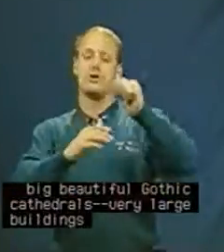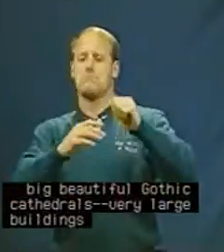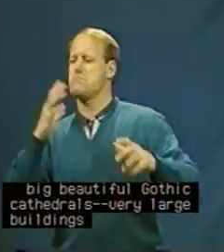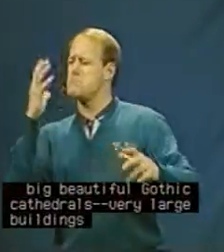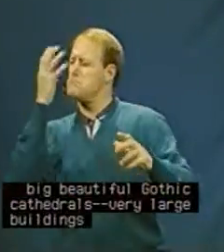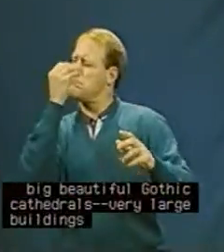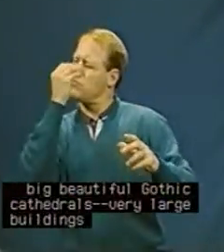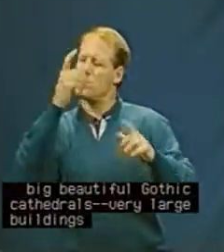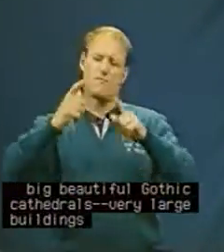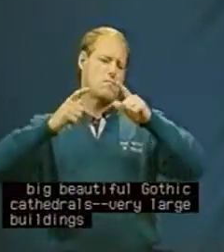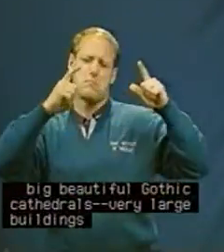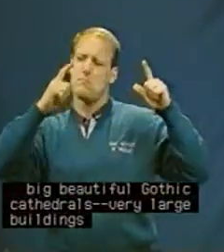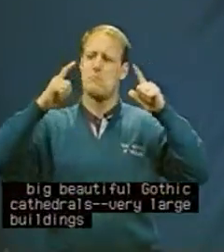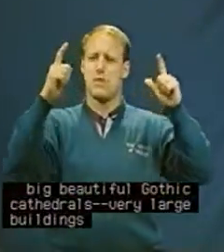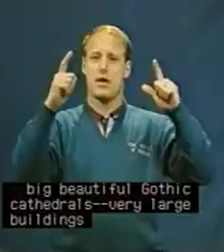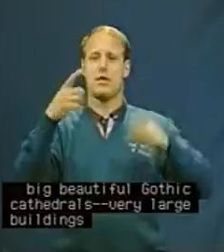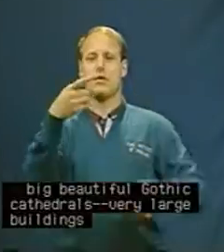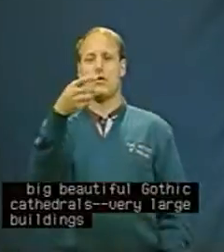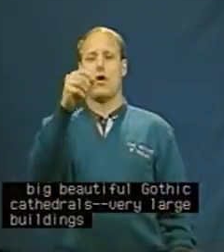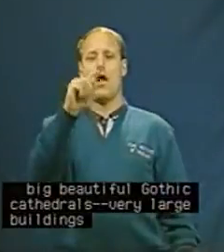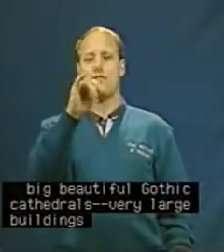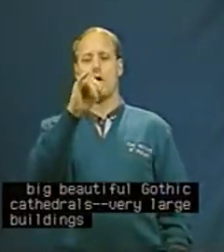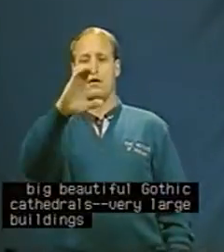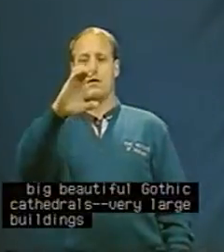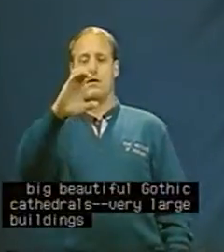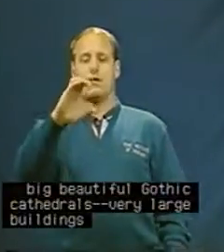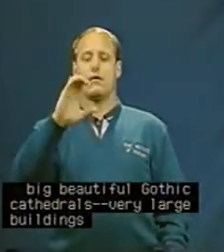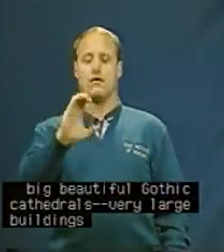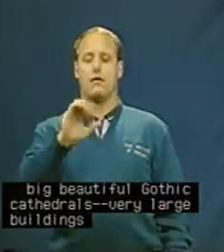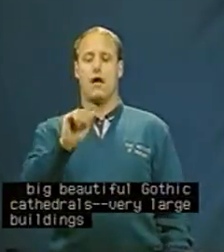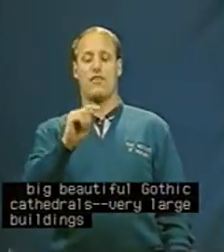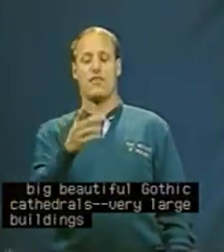big, beautiful Gothic cathedrals, very large buildings.